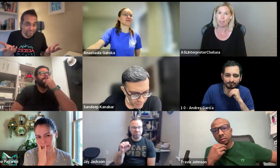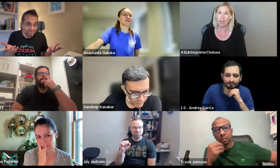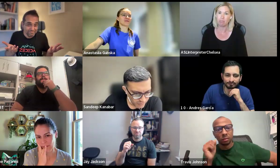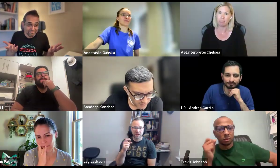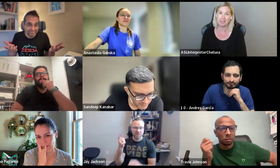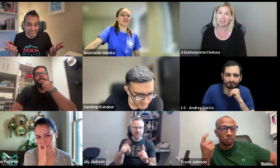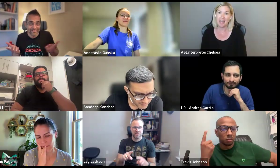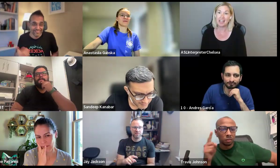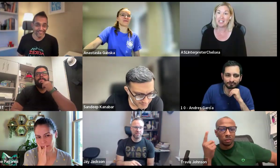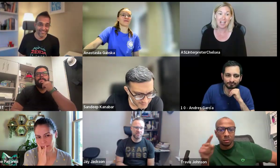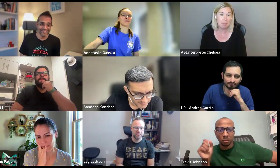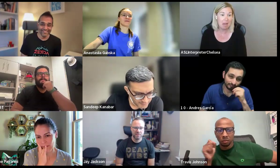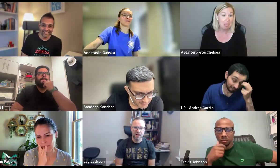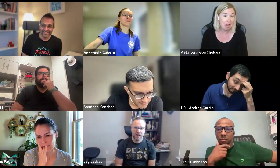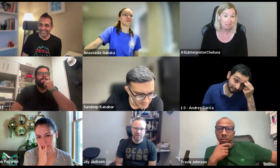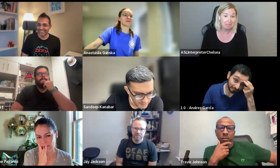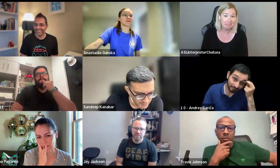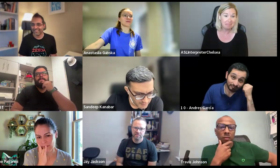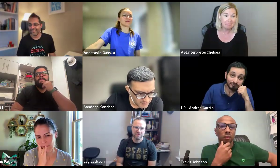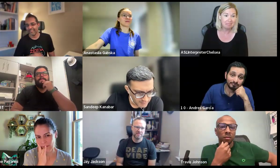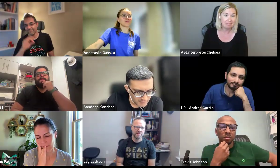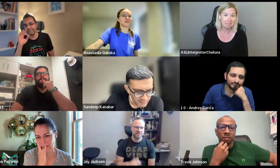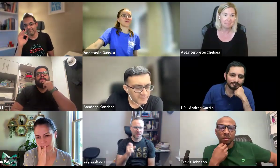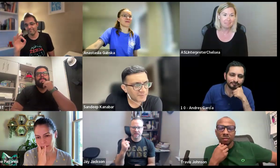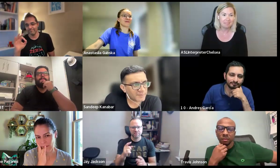happen. At least that's my thought.